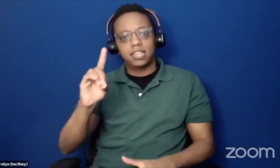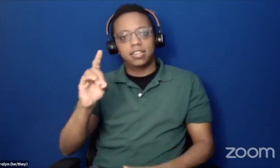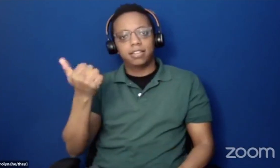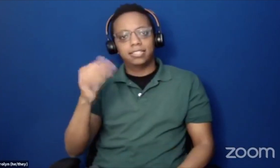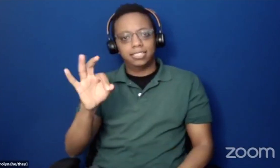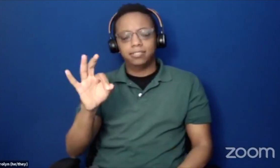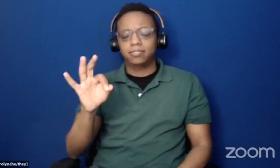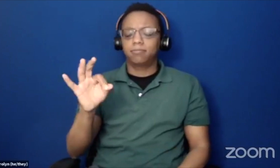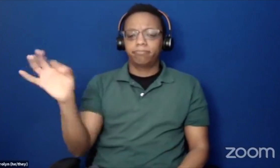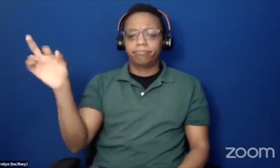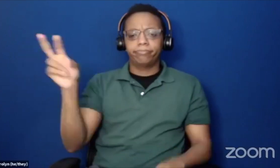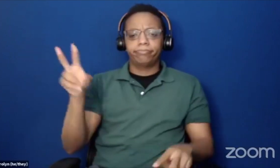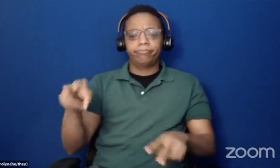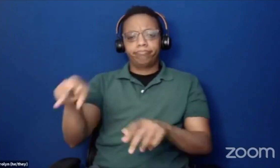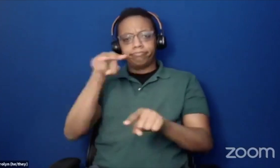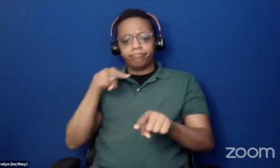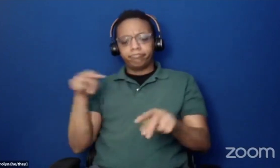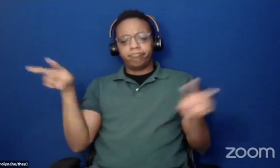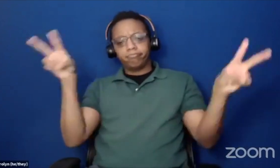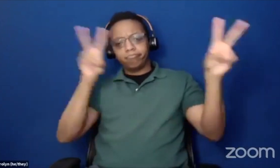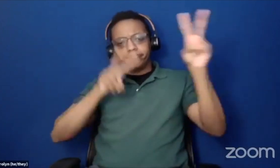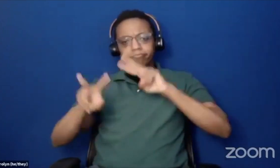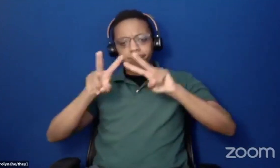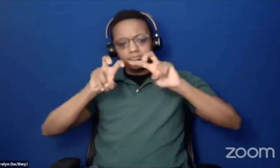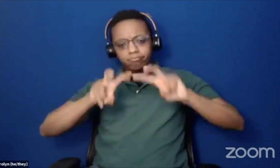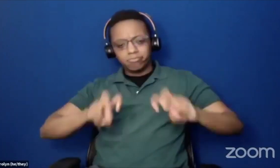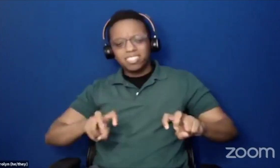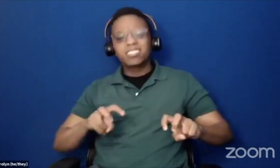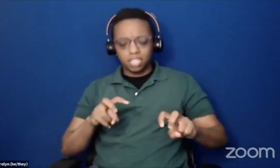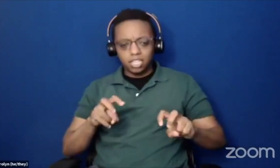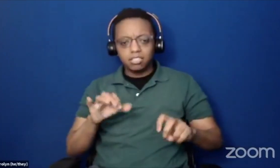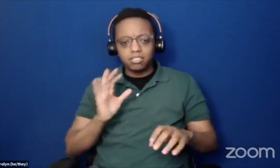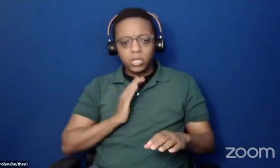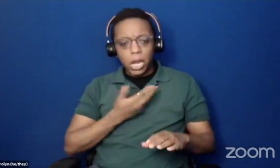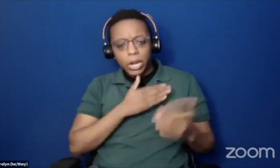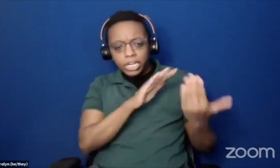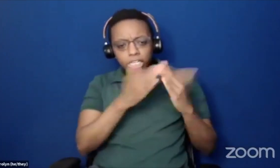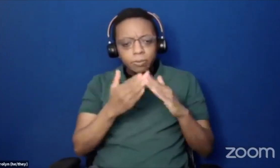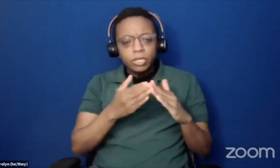ensure that our community has the things that they need to protect